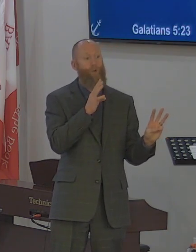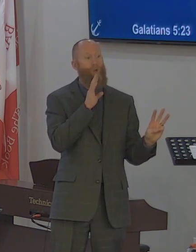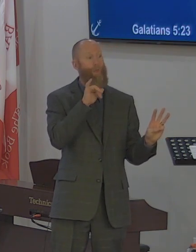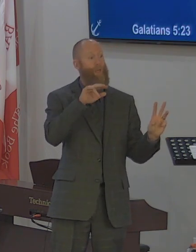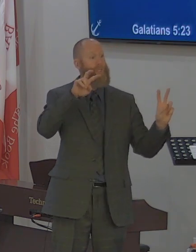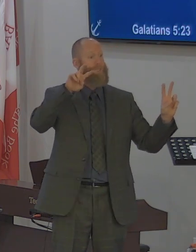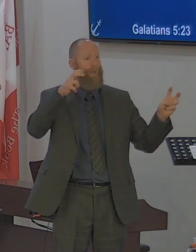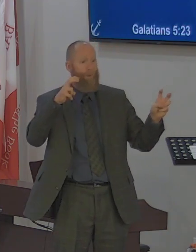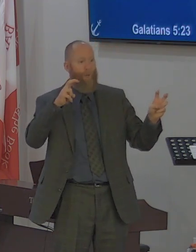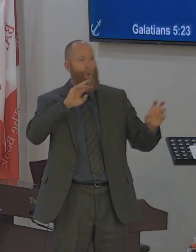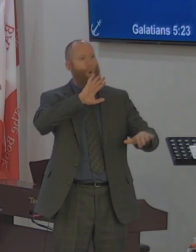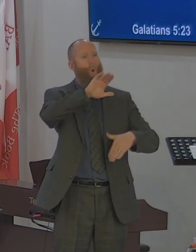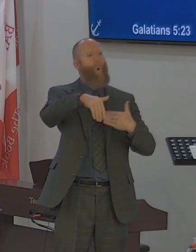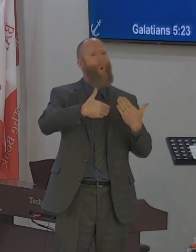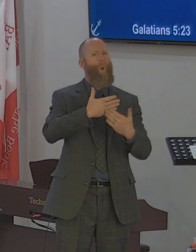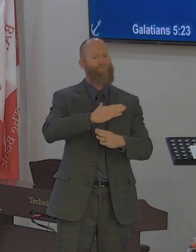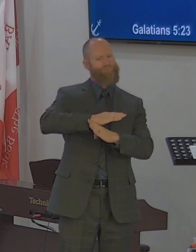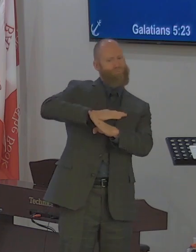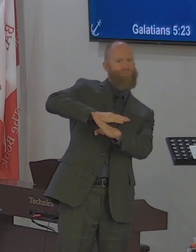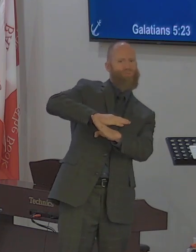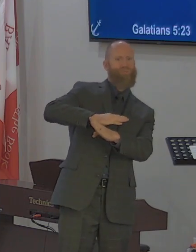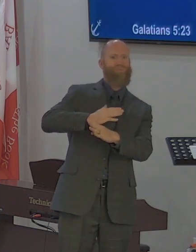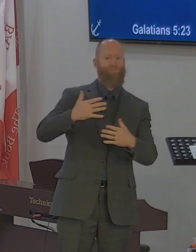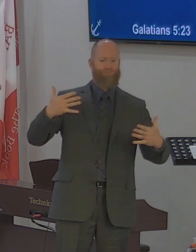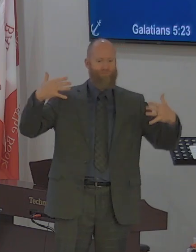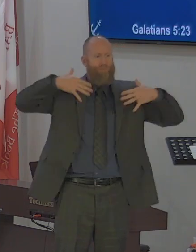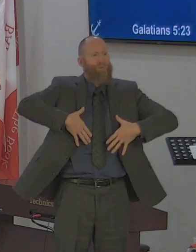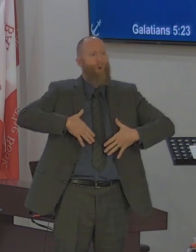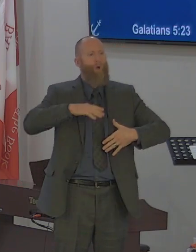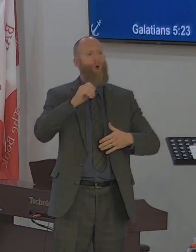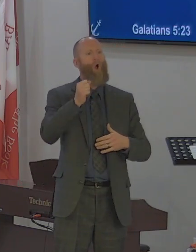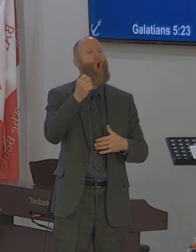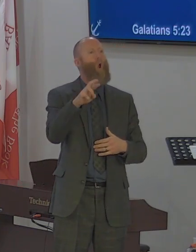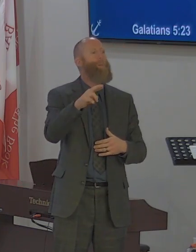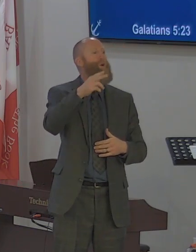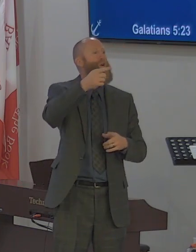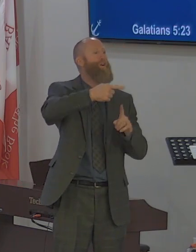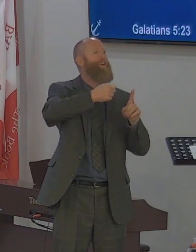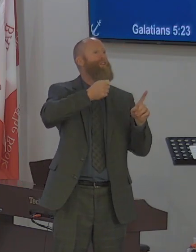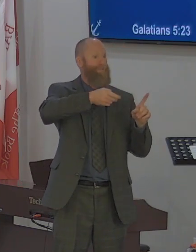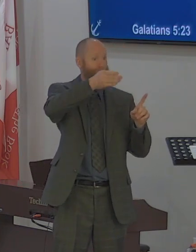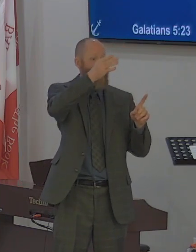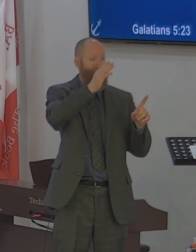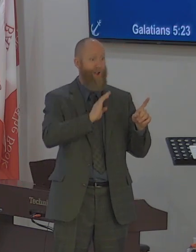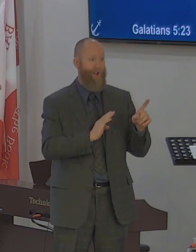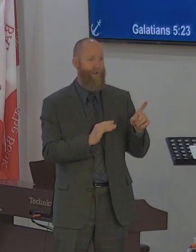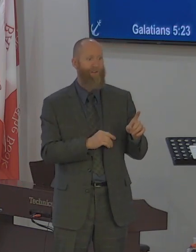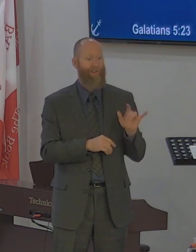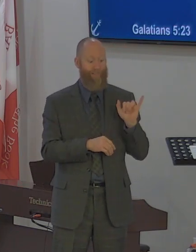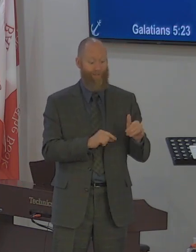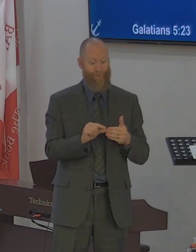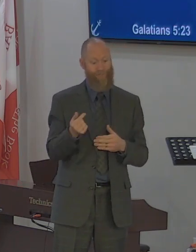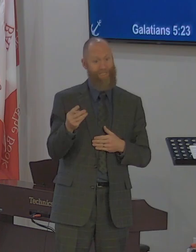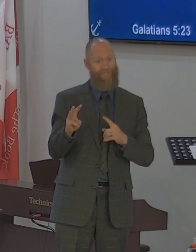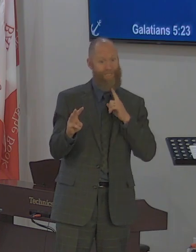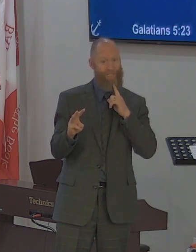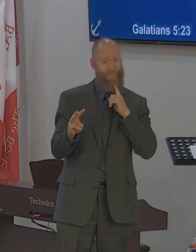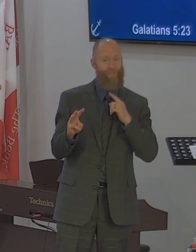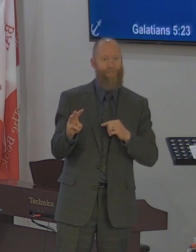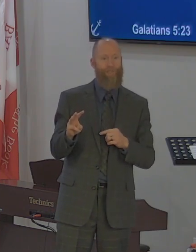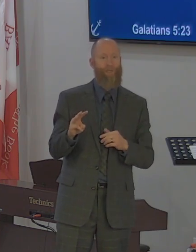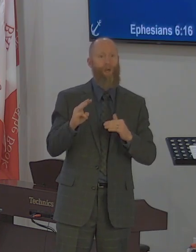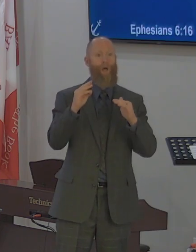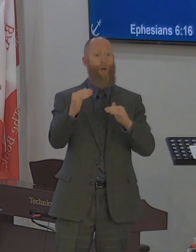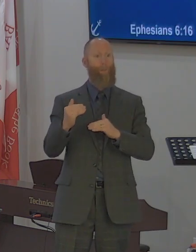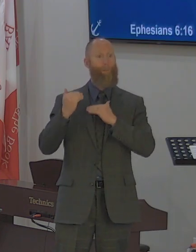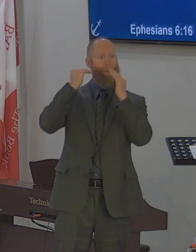about the whole armor of God. And if you, if you're there, but you're not, I didn't tell you to turn there, but verse 16 says,